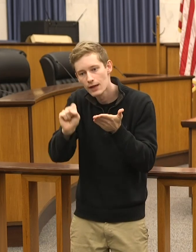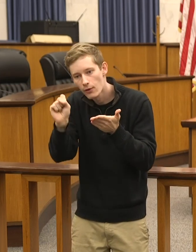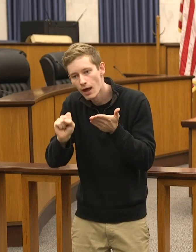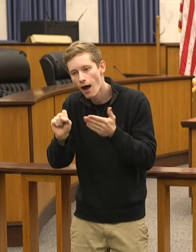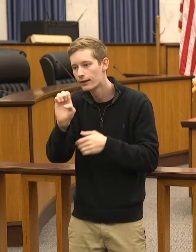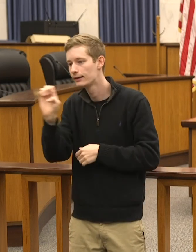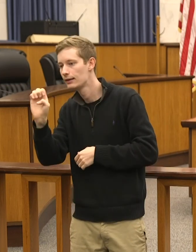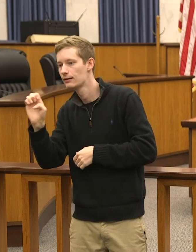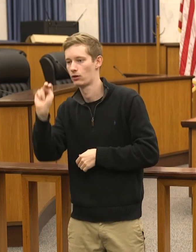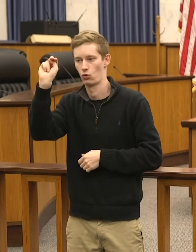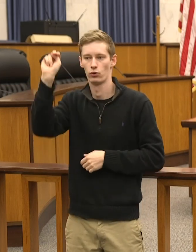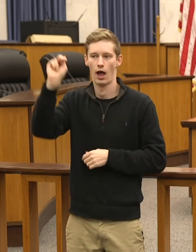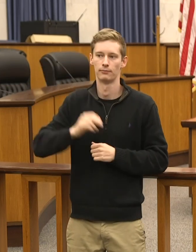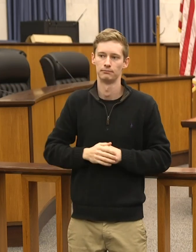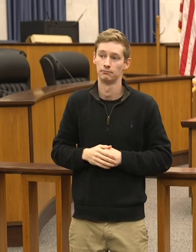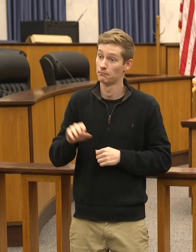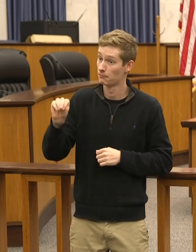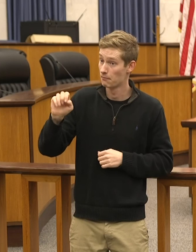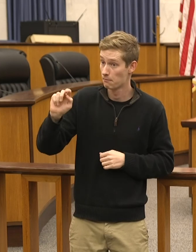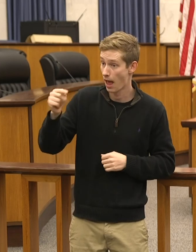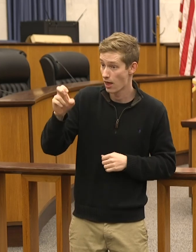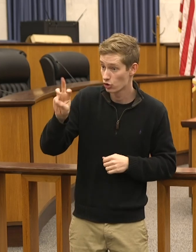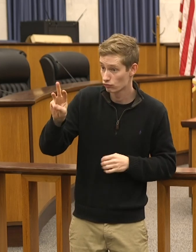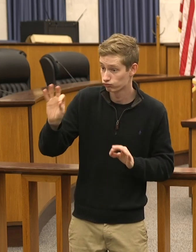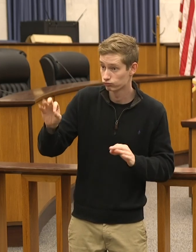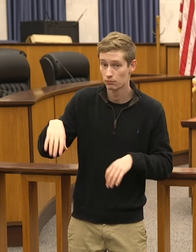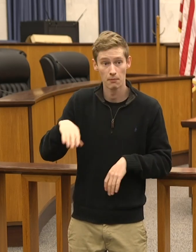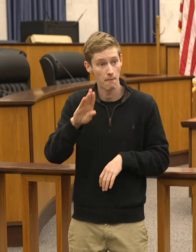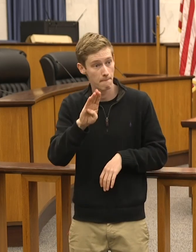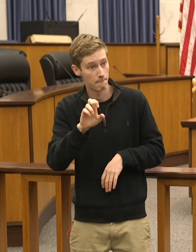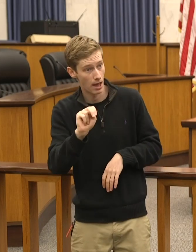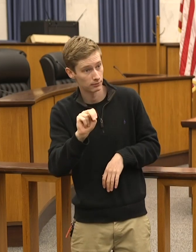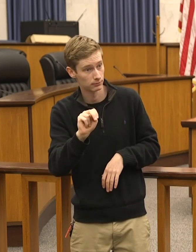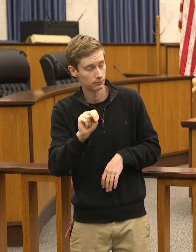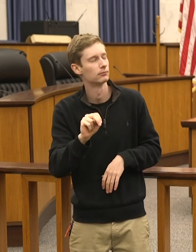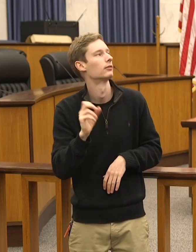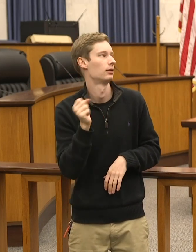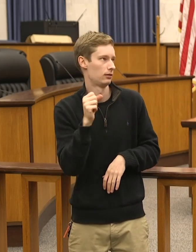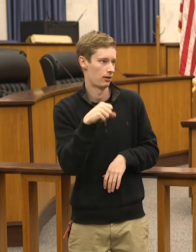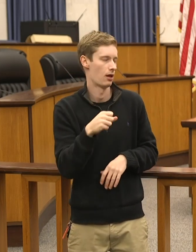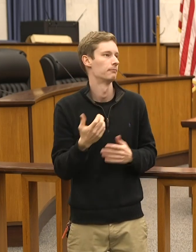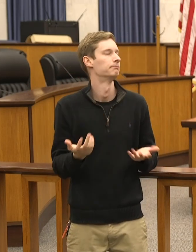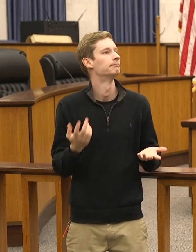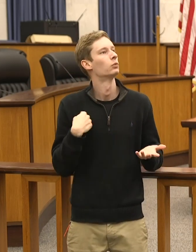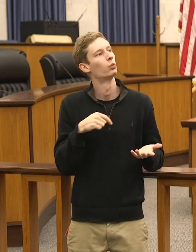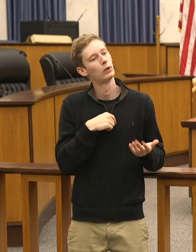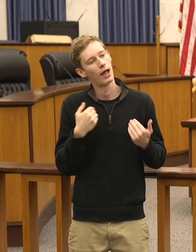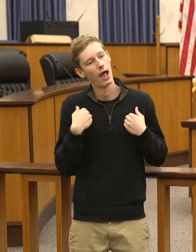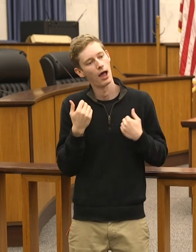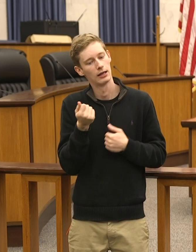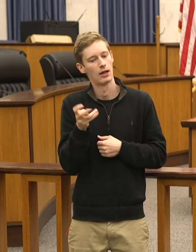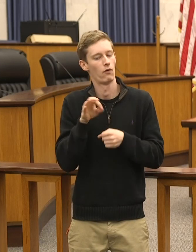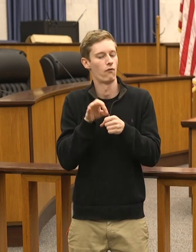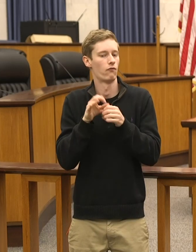Northside. Matthew, you good? Ben, you have another question? Yeah, we had a couple of